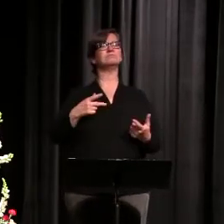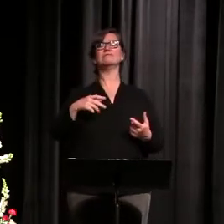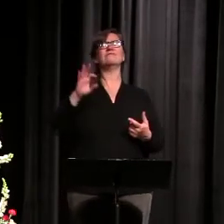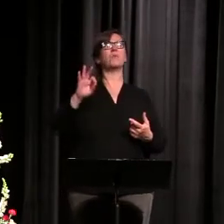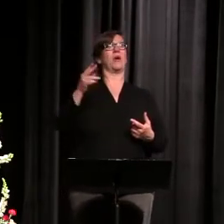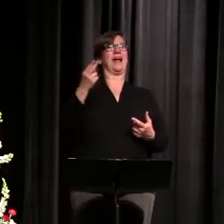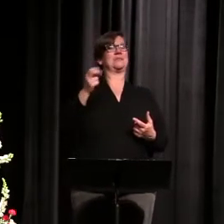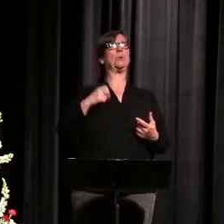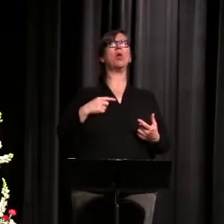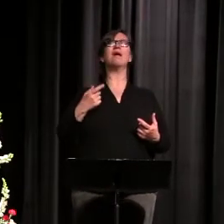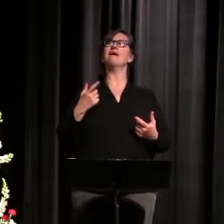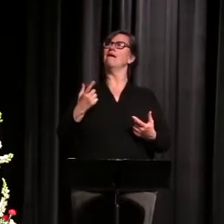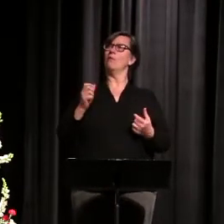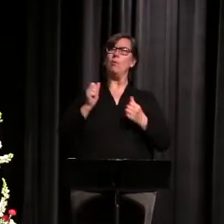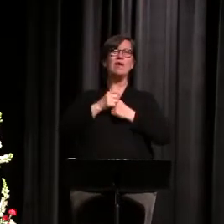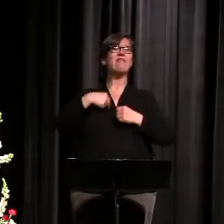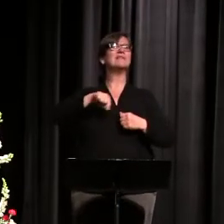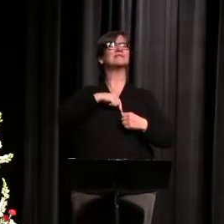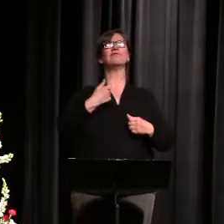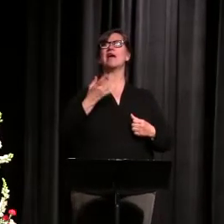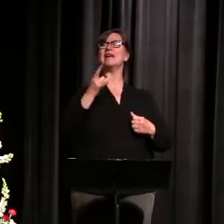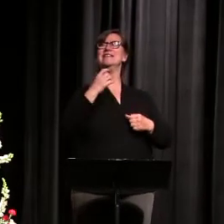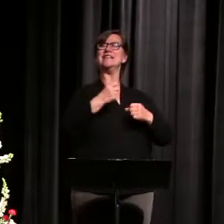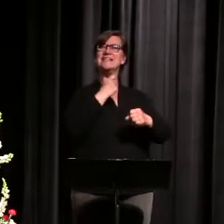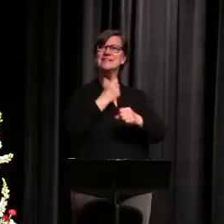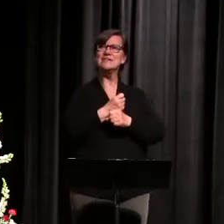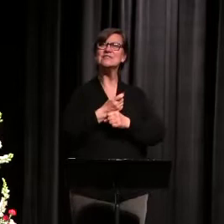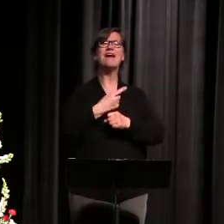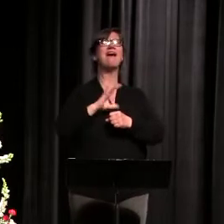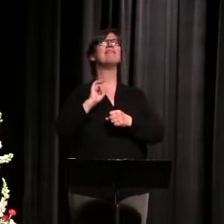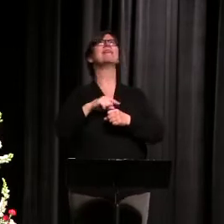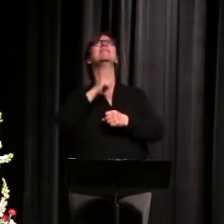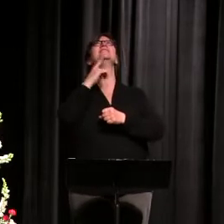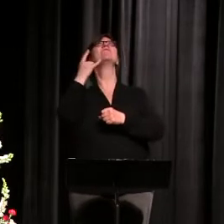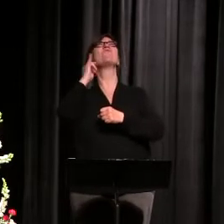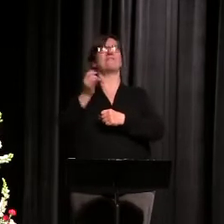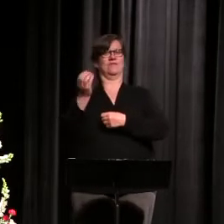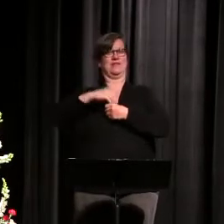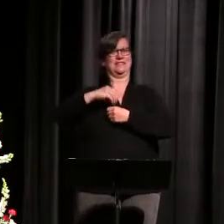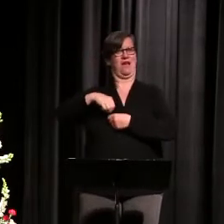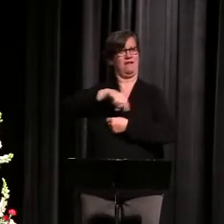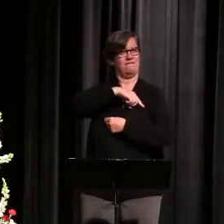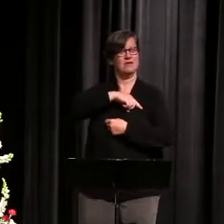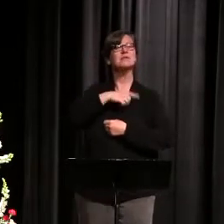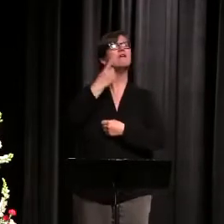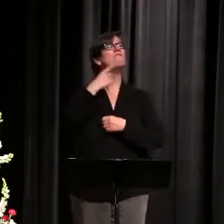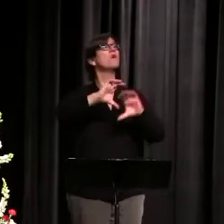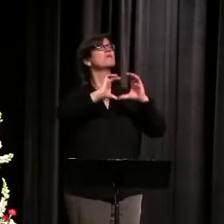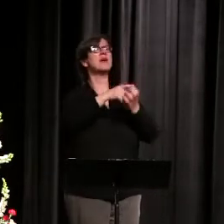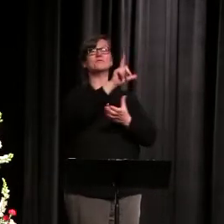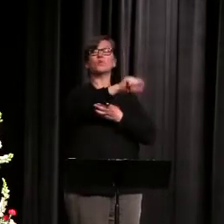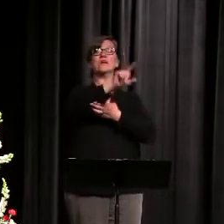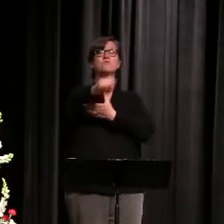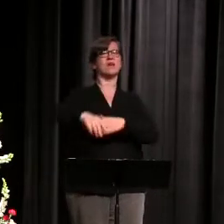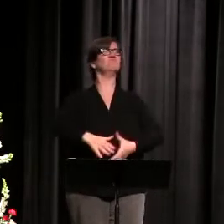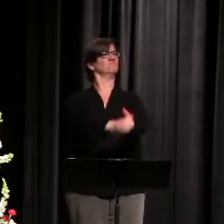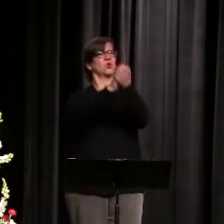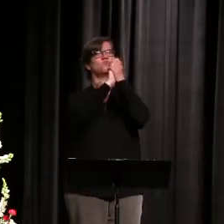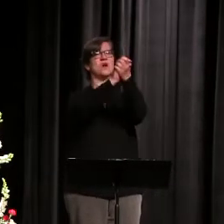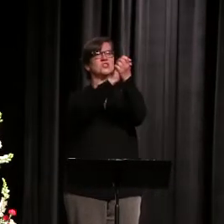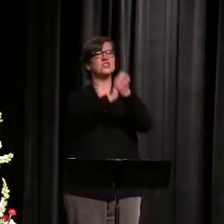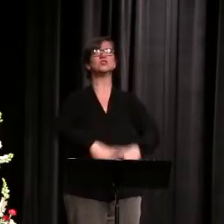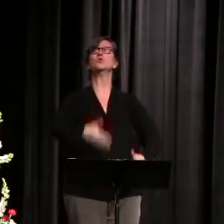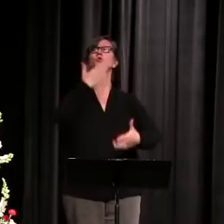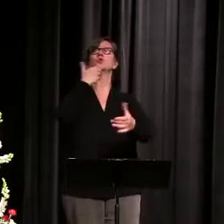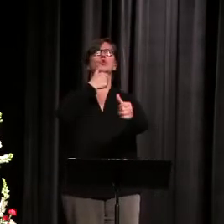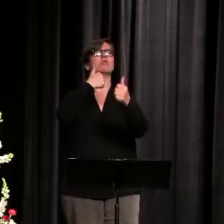us as we cherish the memories of the Fairport school experience. To the class of 2020, congratulations,